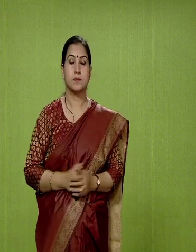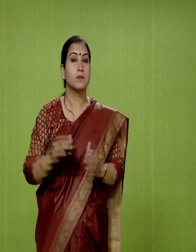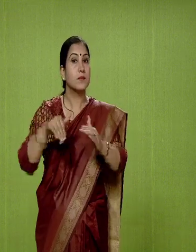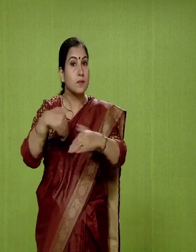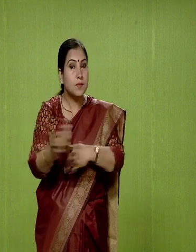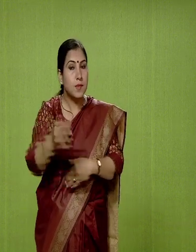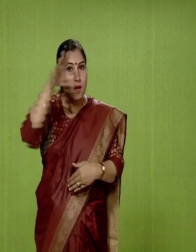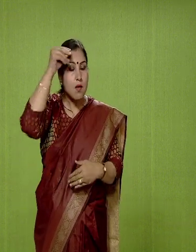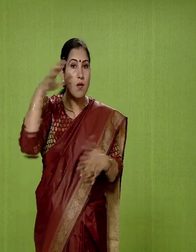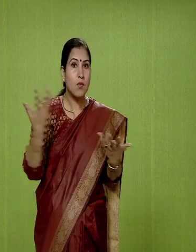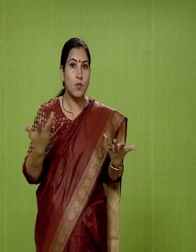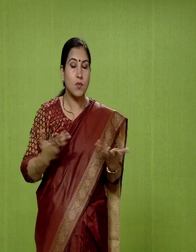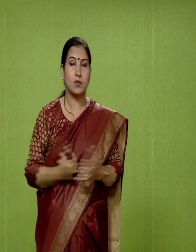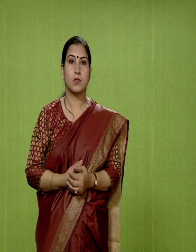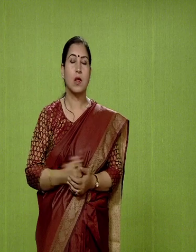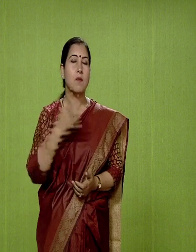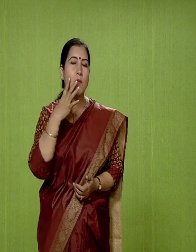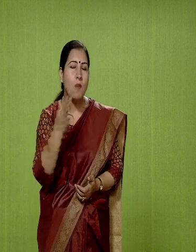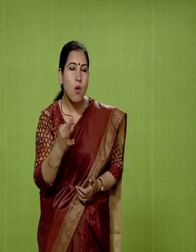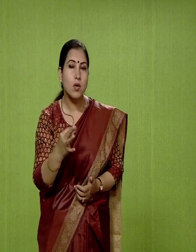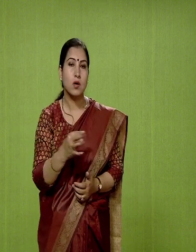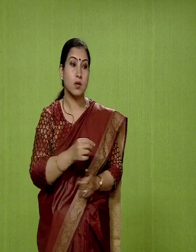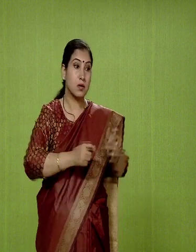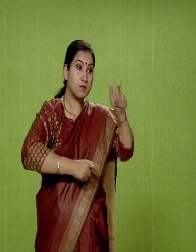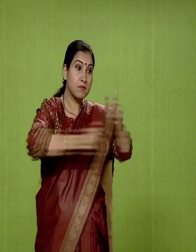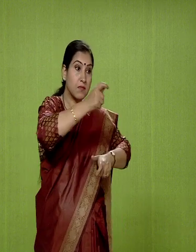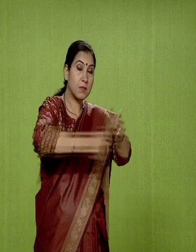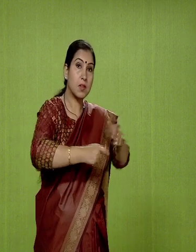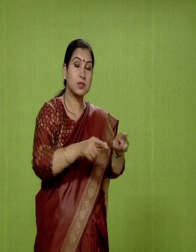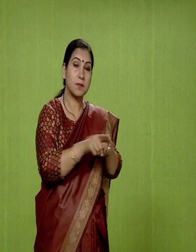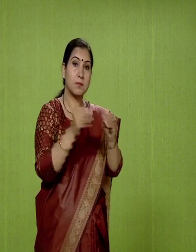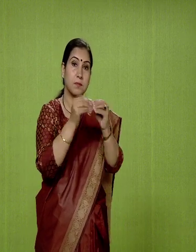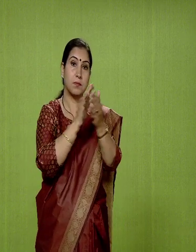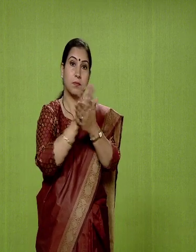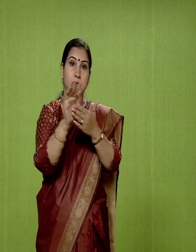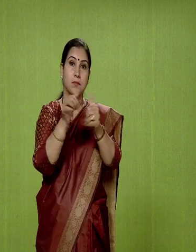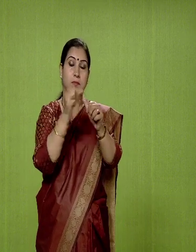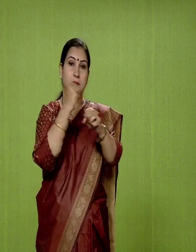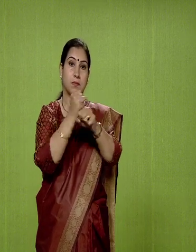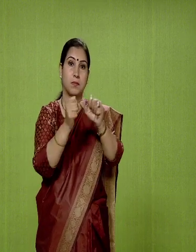We learnt about important revolutionaries like Bhagat Singh.